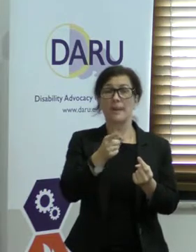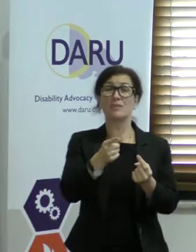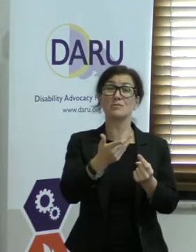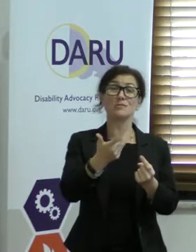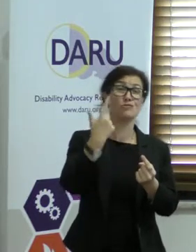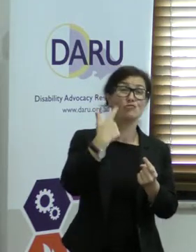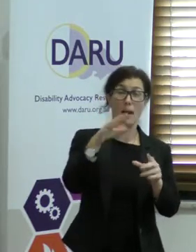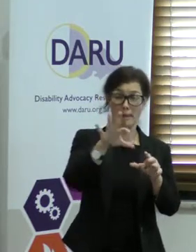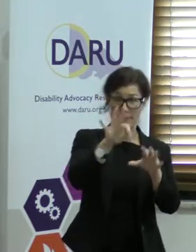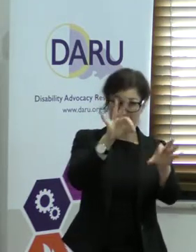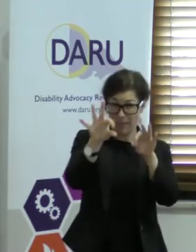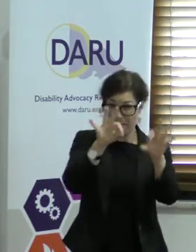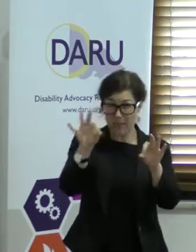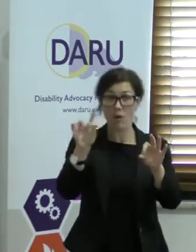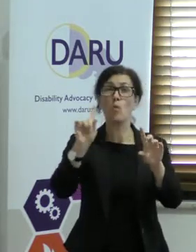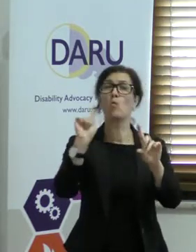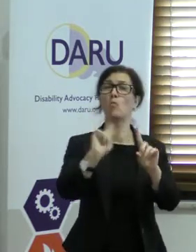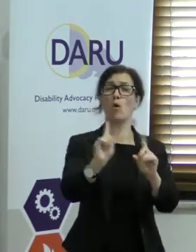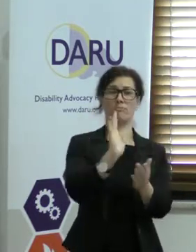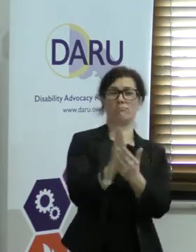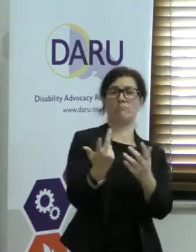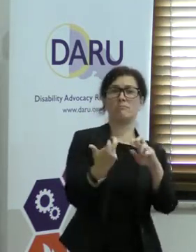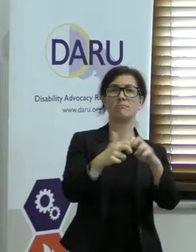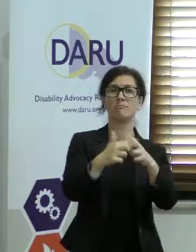identify what particular issue